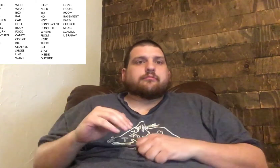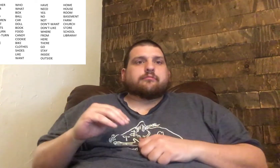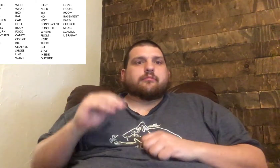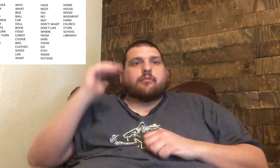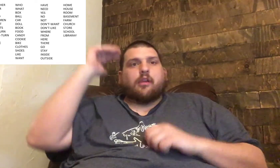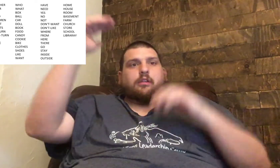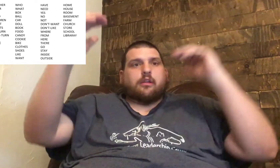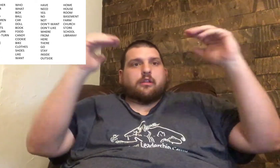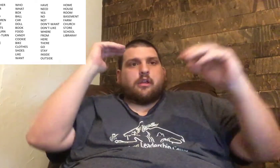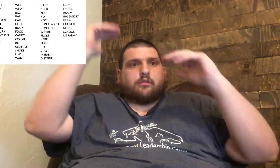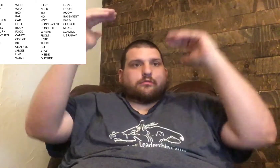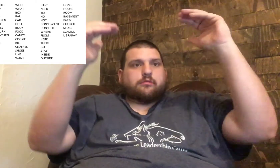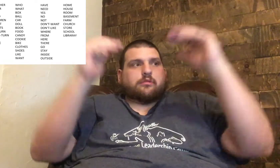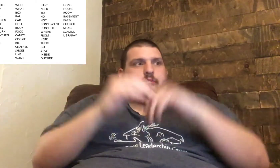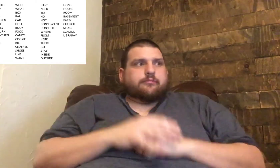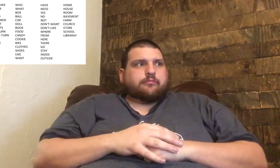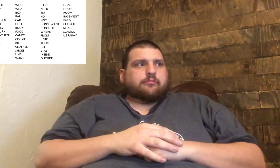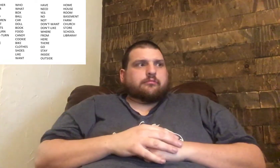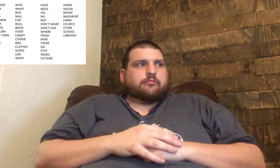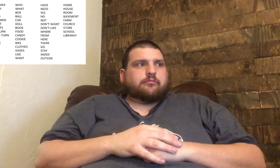Children, adults,